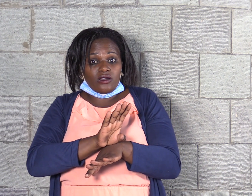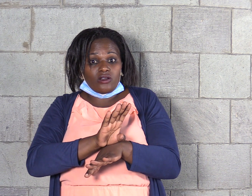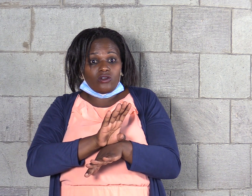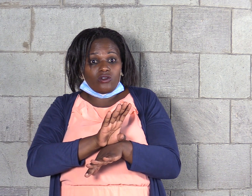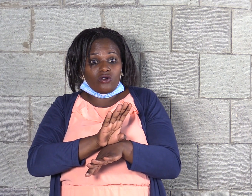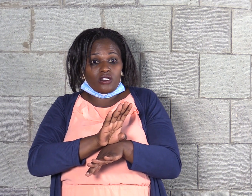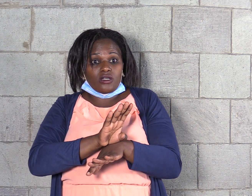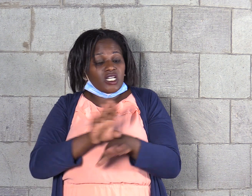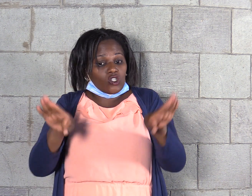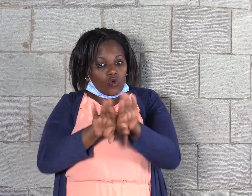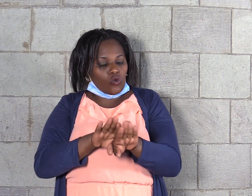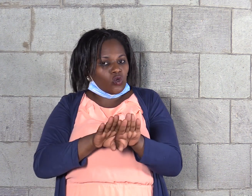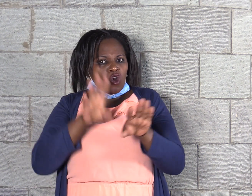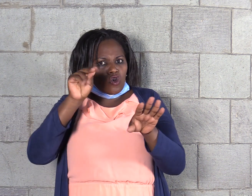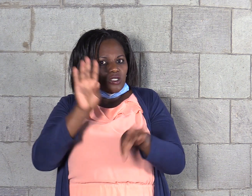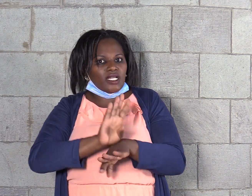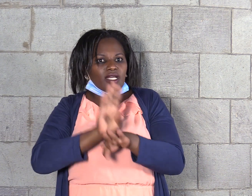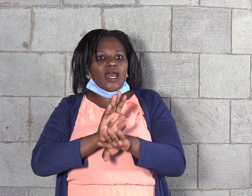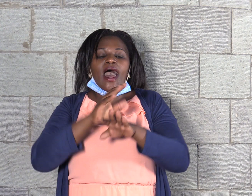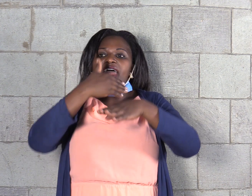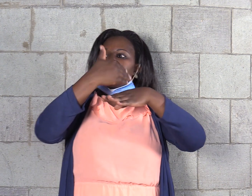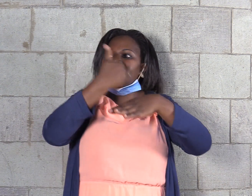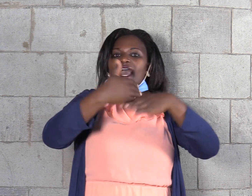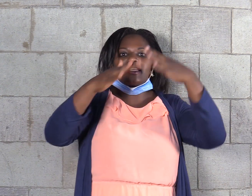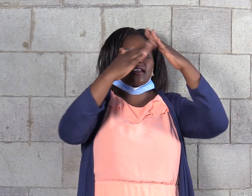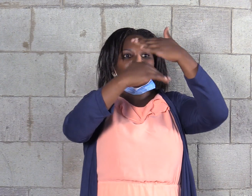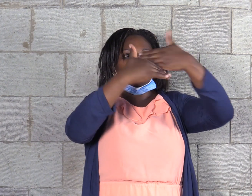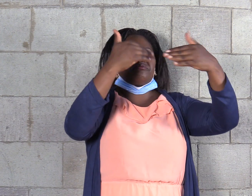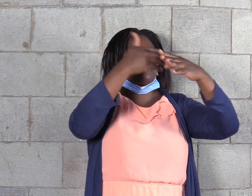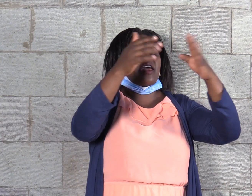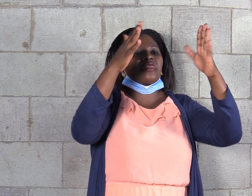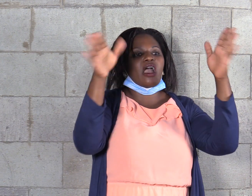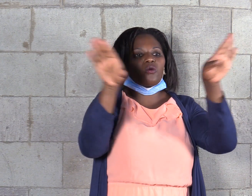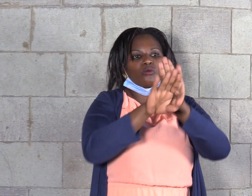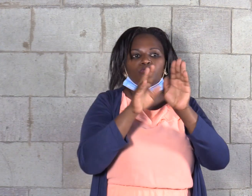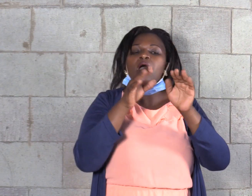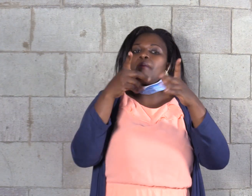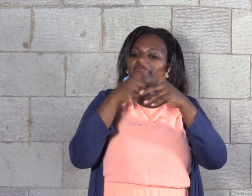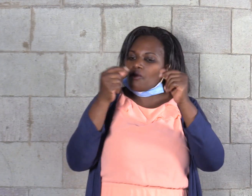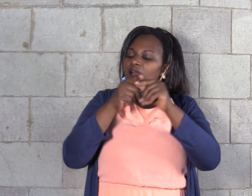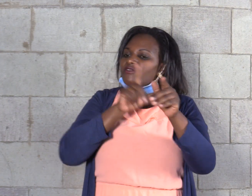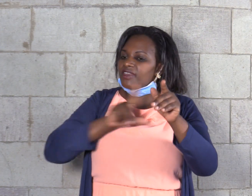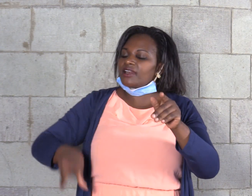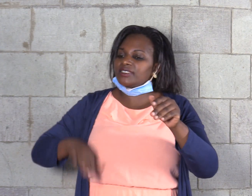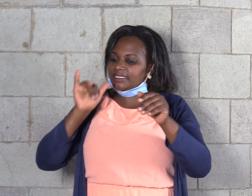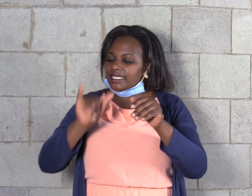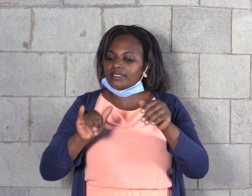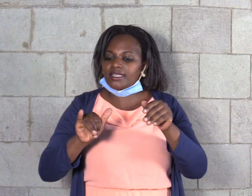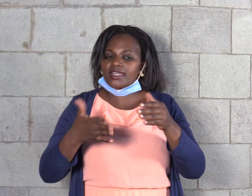closed? There is no church. Yes, the buildings have closed, but the word of the Lord remains, that we are not alone.